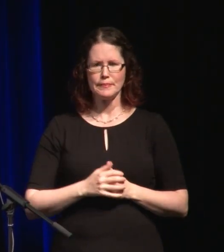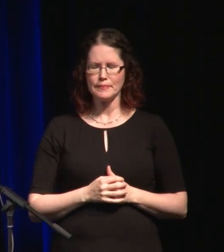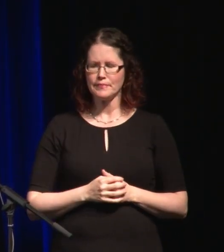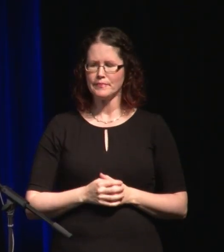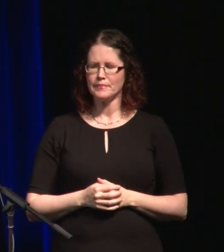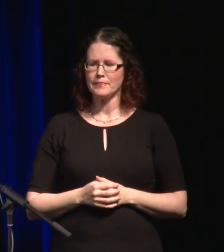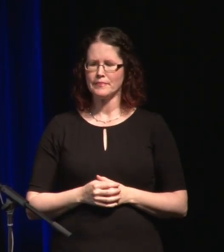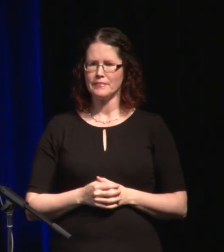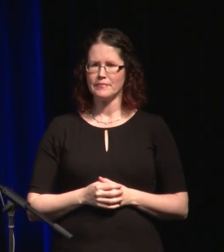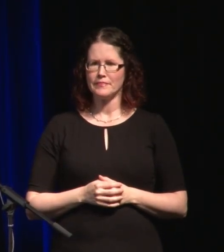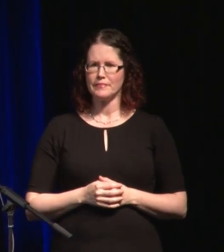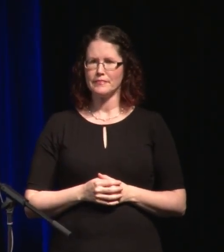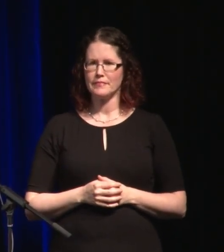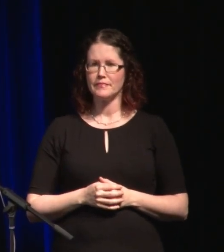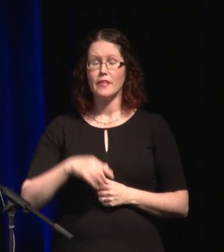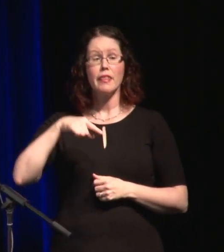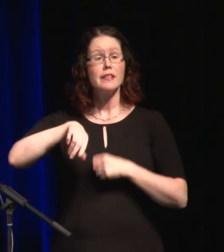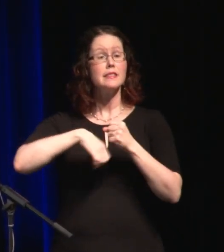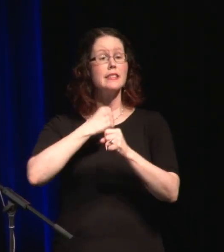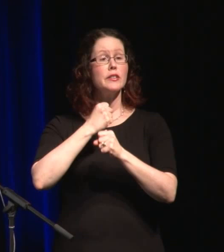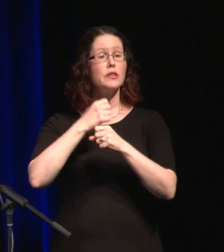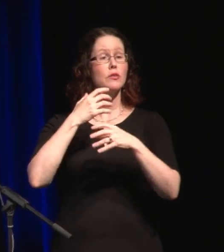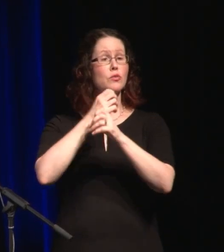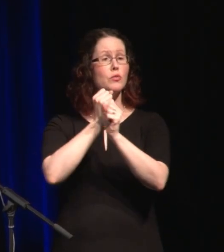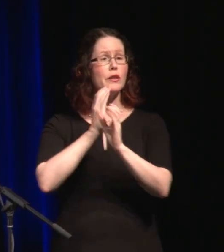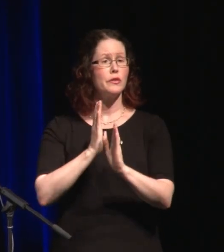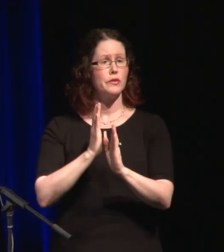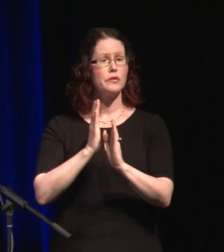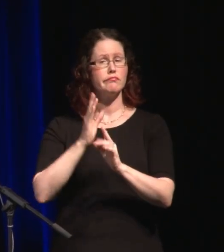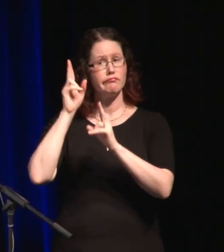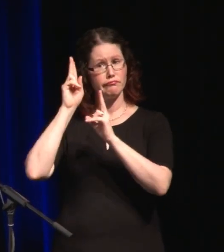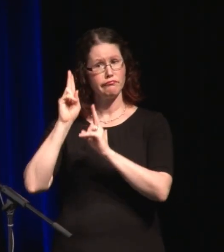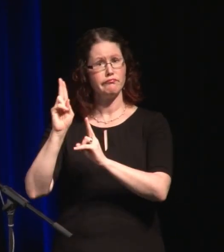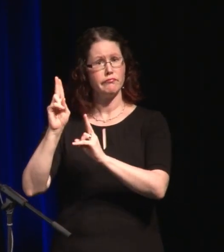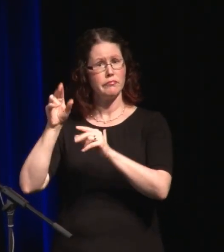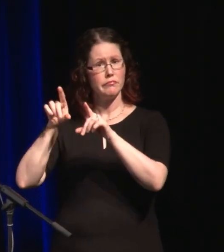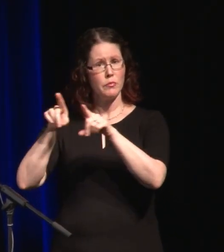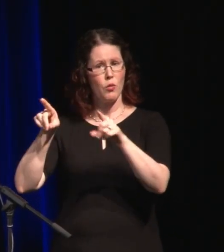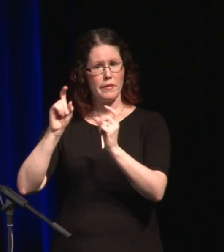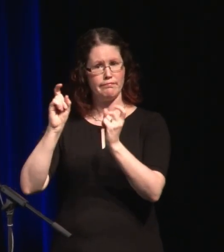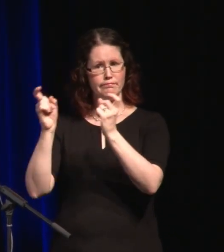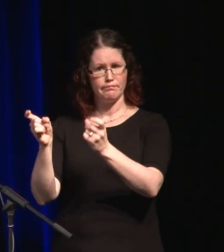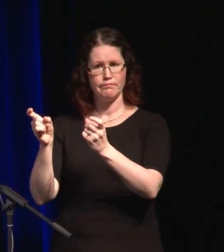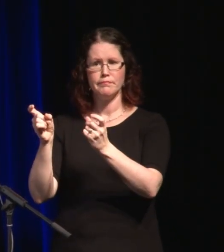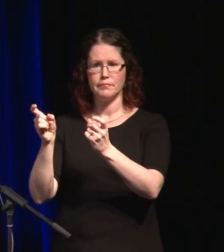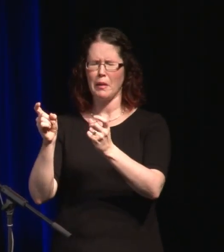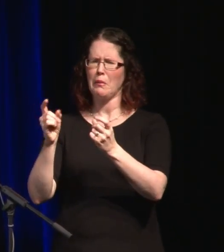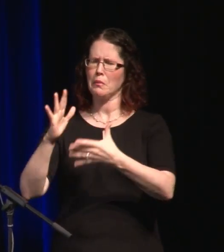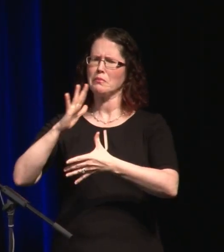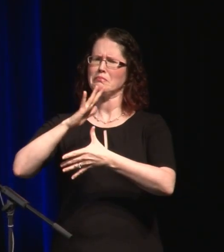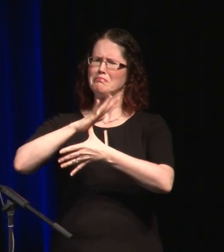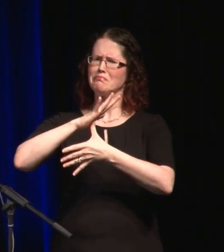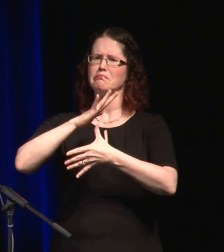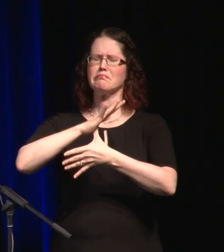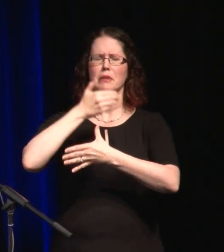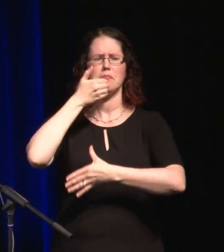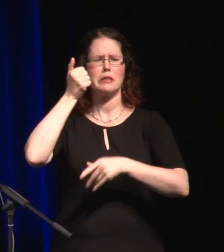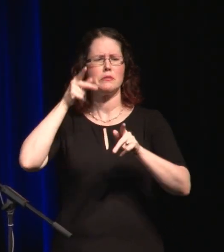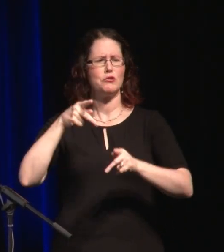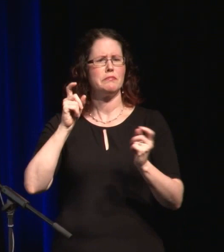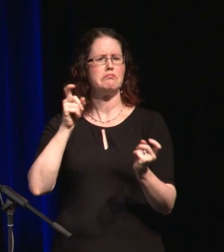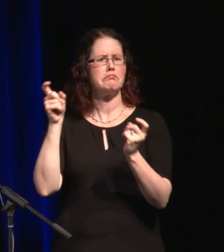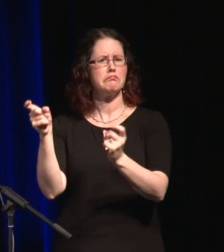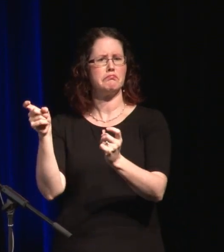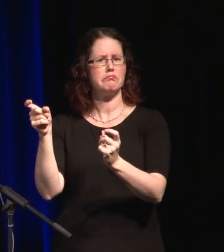In every aspect, this year's honorary diploma recipient is an outstanding candidate for such recognition.